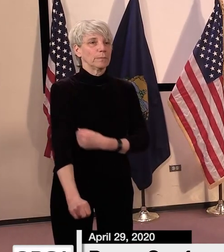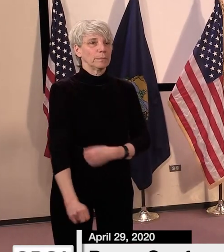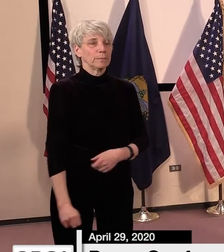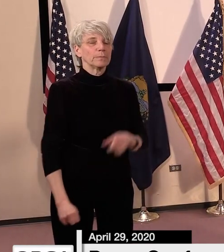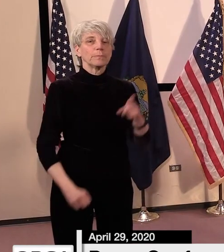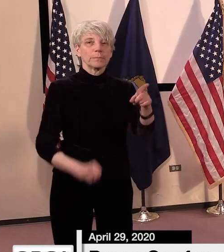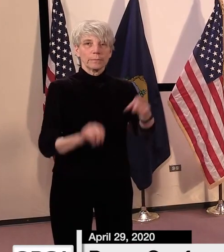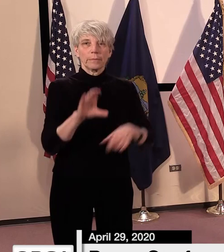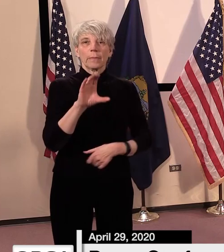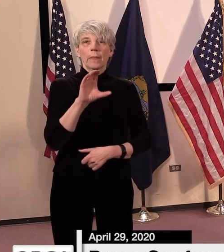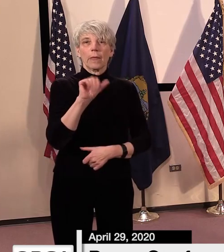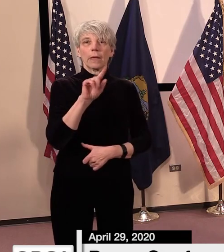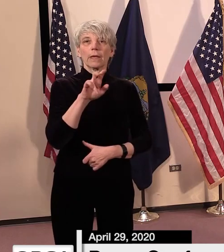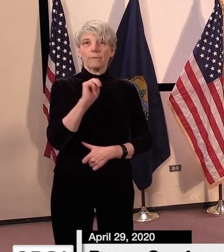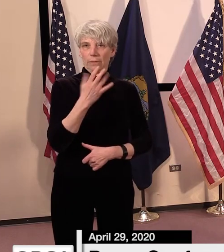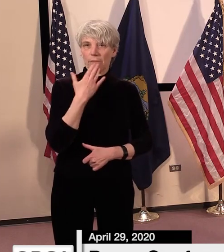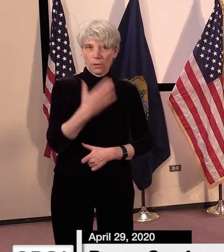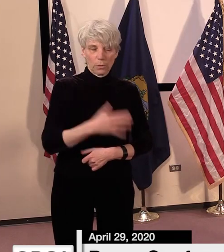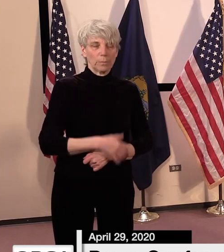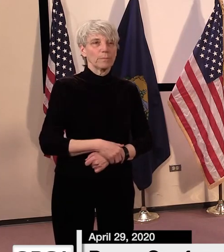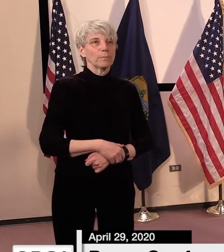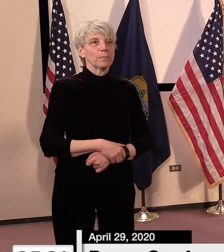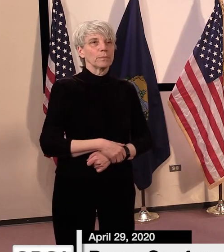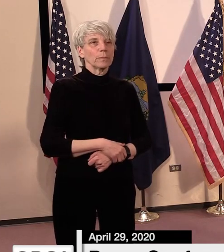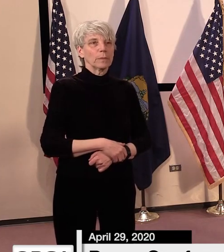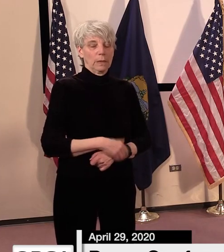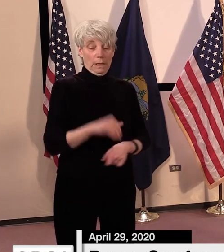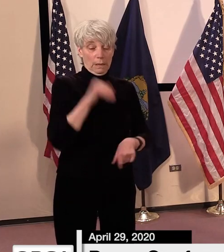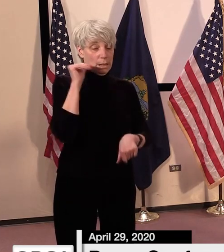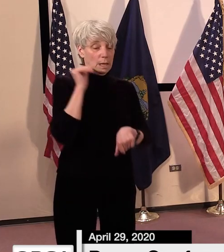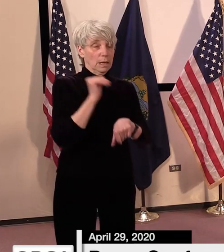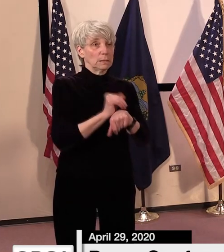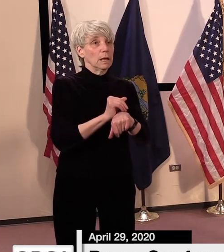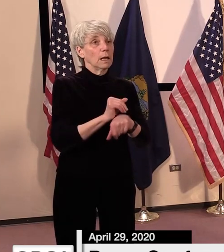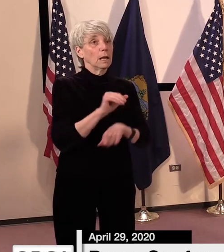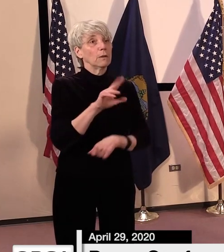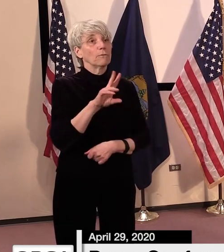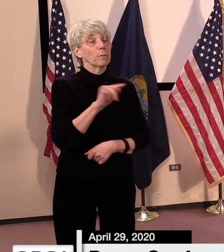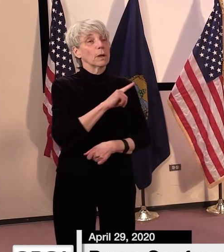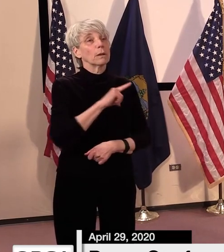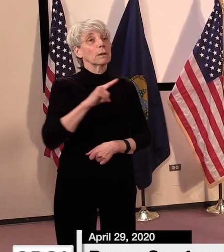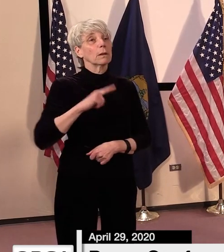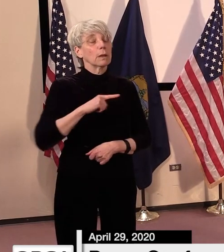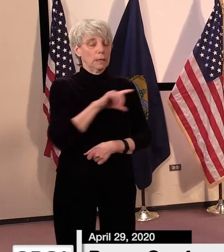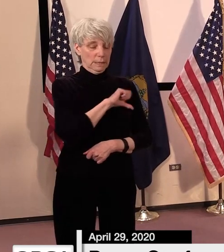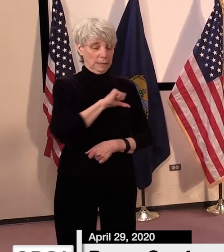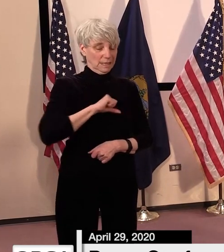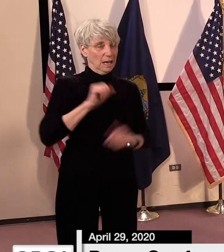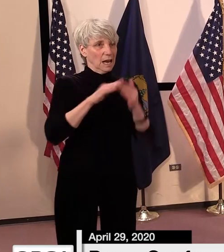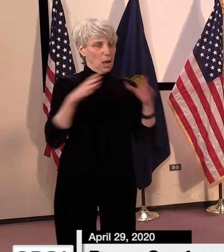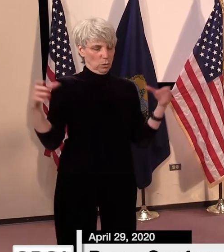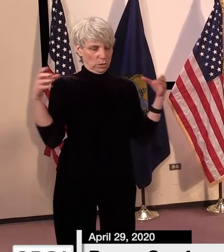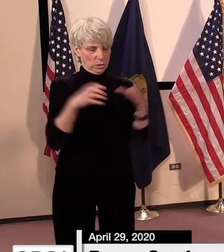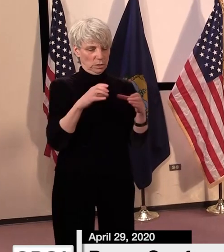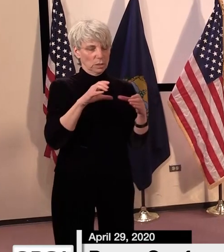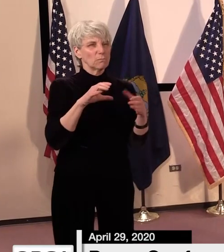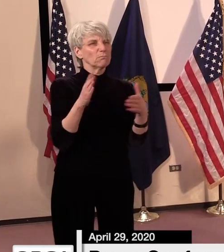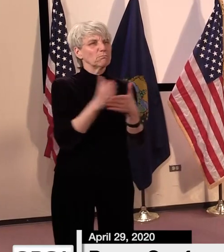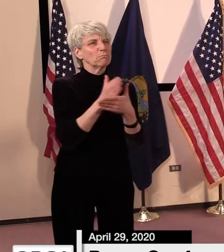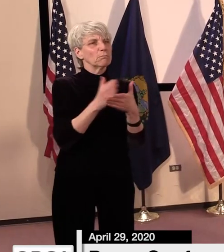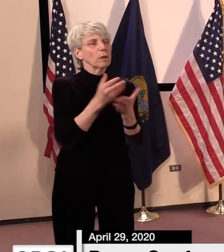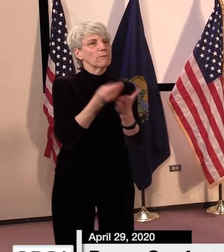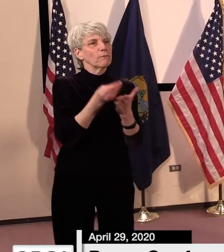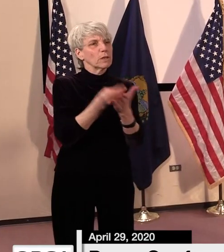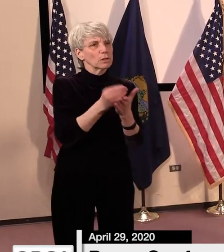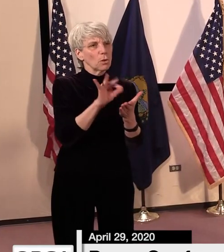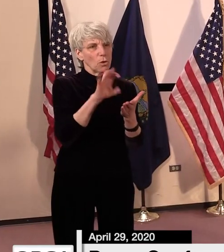Thank you. The one physical office last night presented a report basically forecasting next year